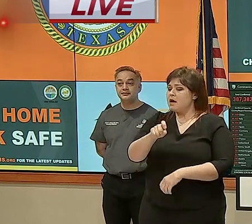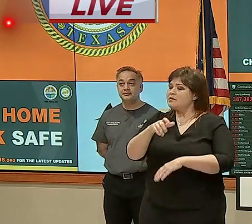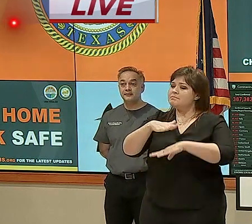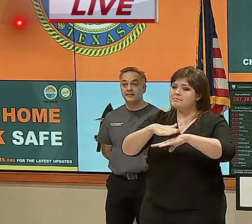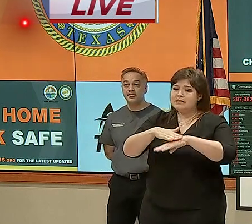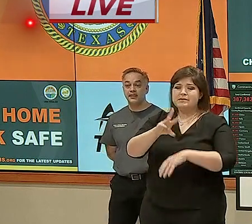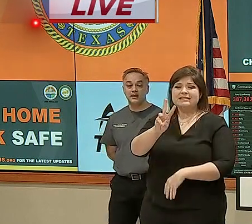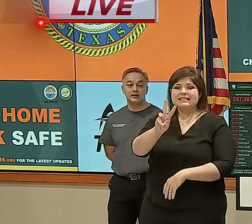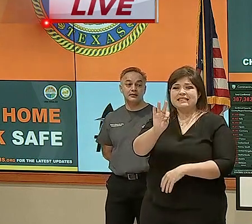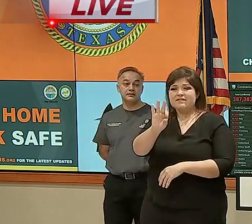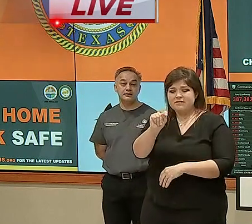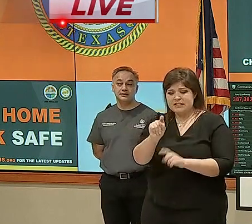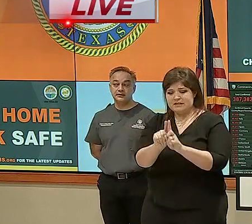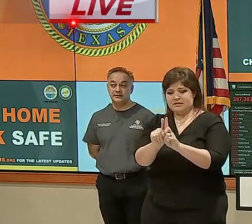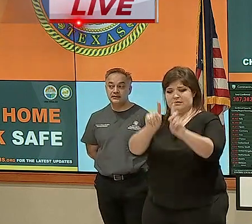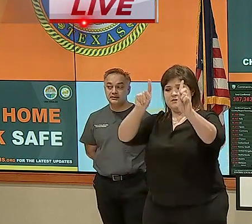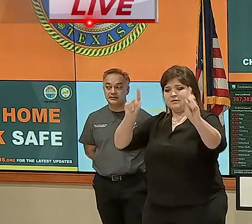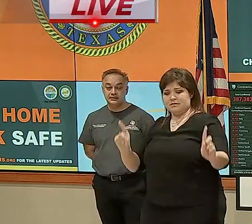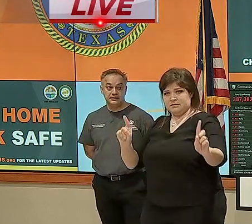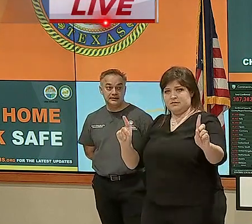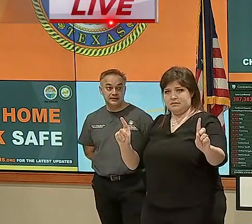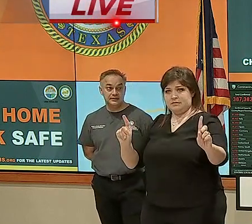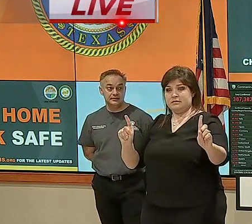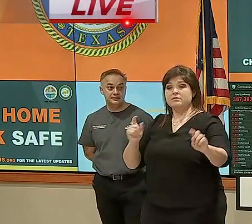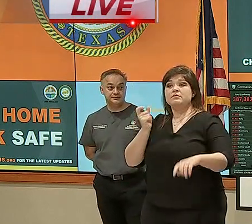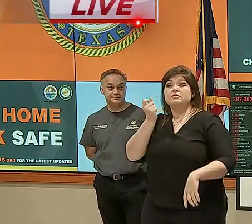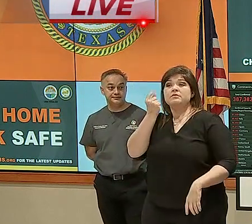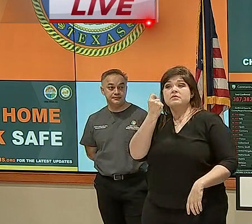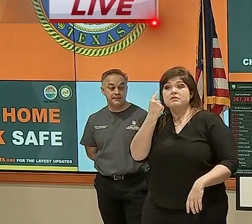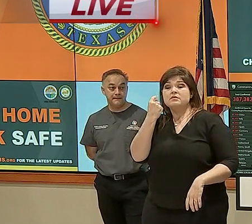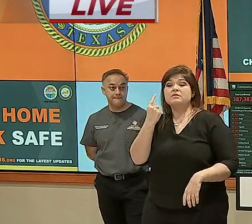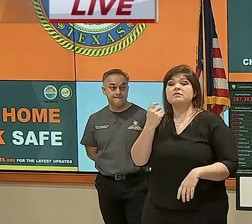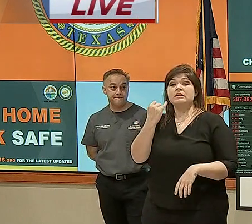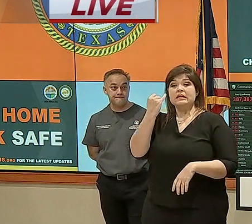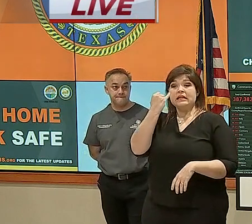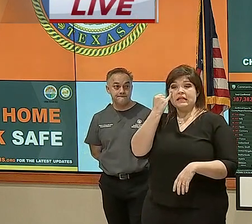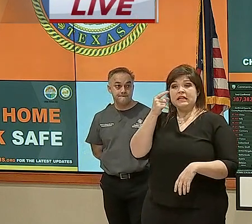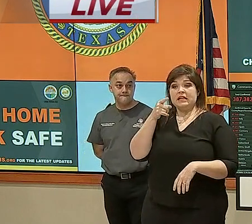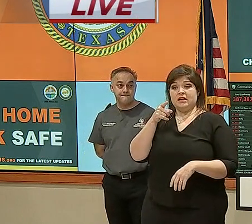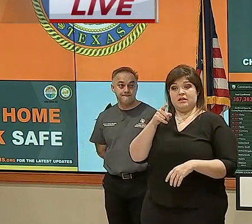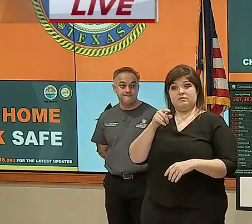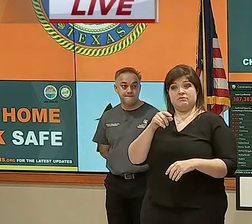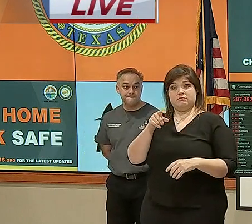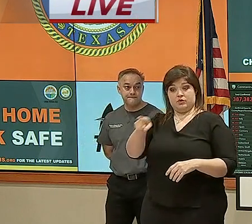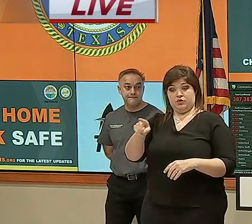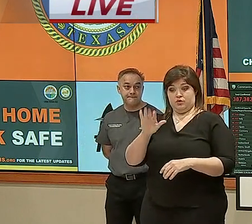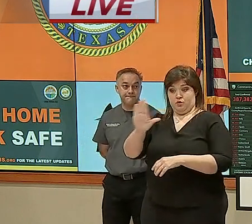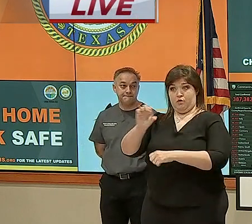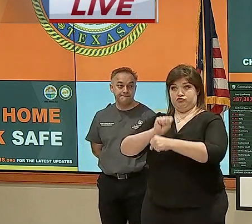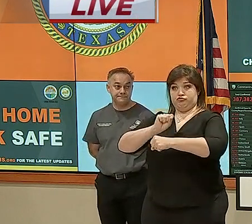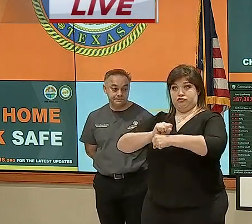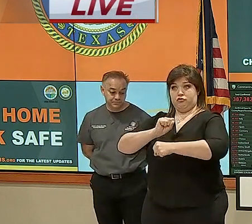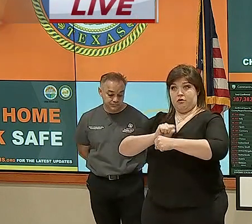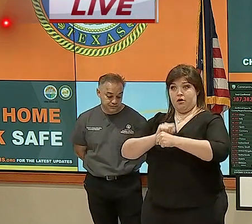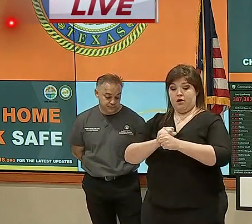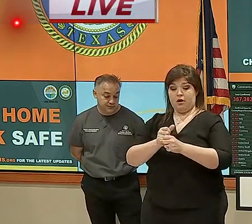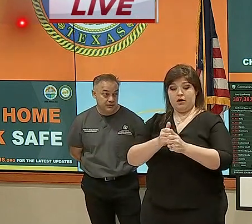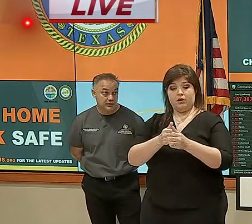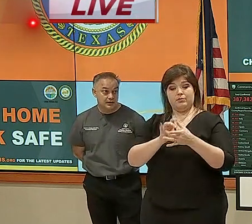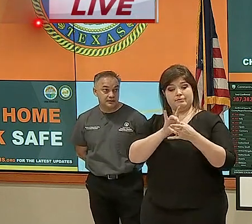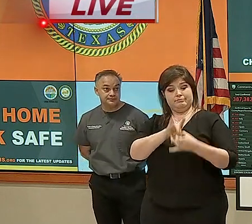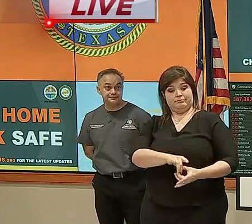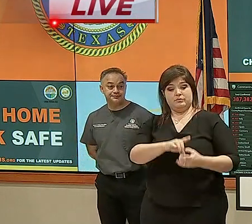away from others. If you work in a critical infrastructure industry, you have a